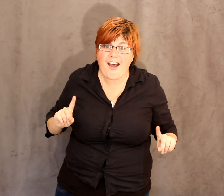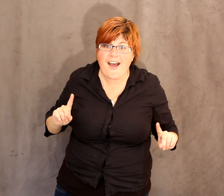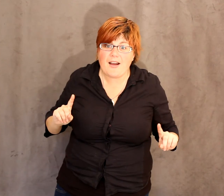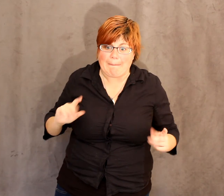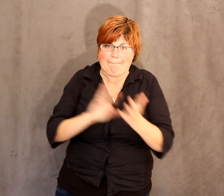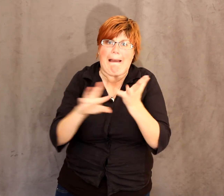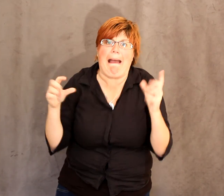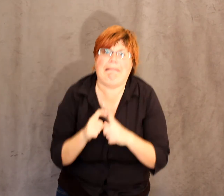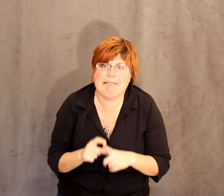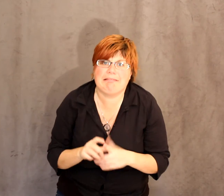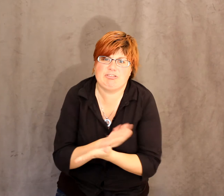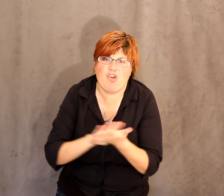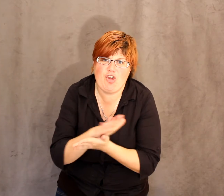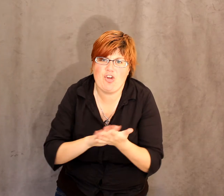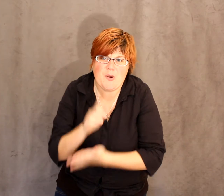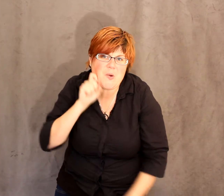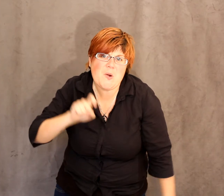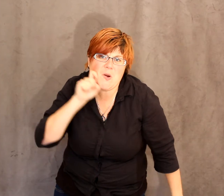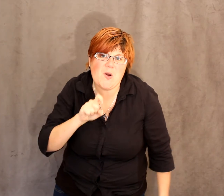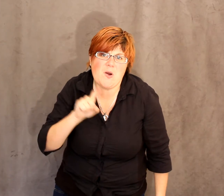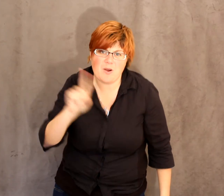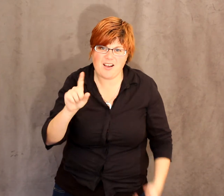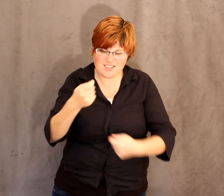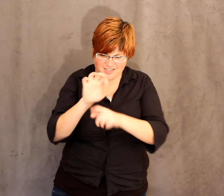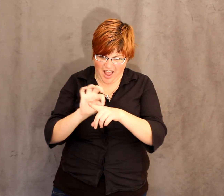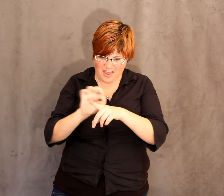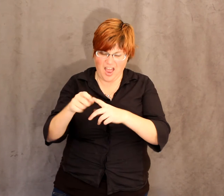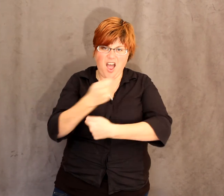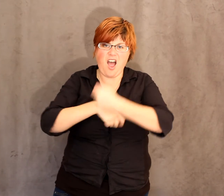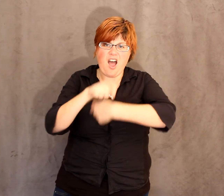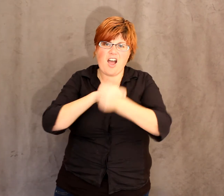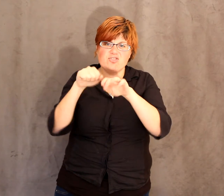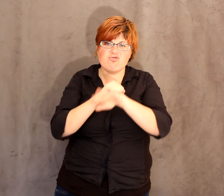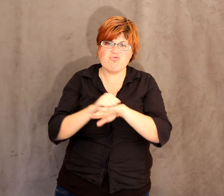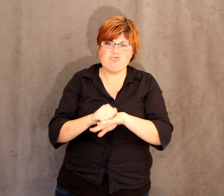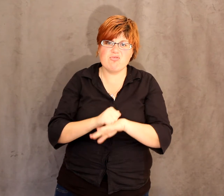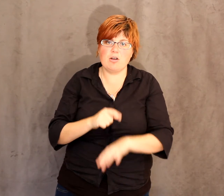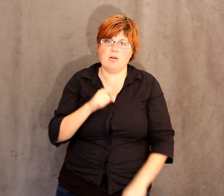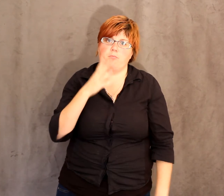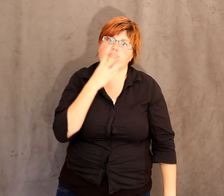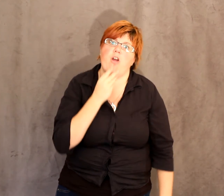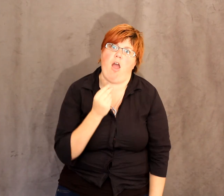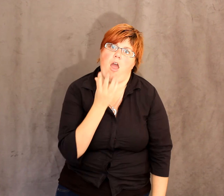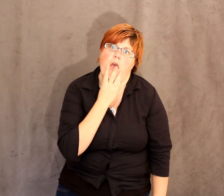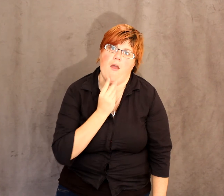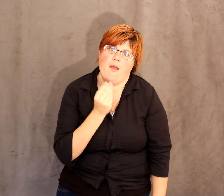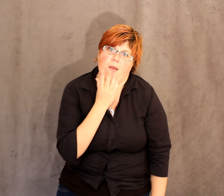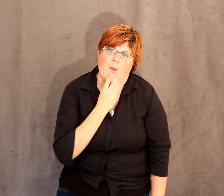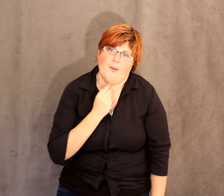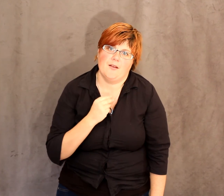mud. What color did it turn his shoes? Brown! Did Pete